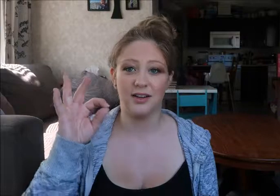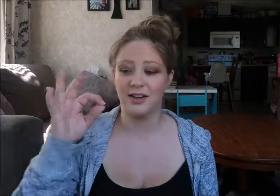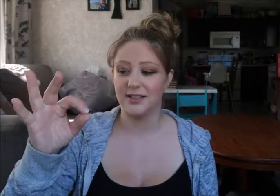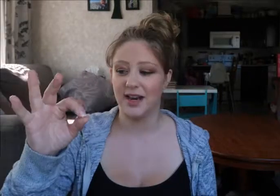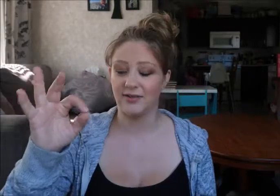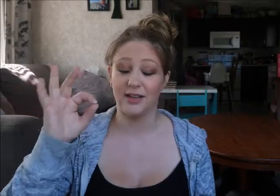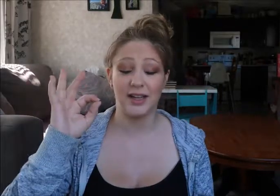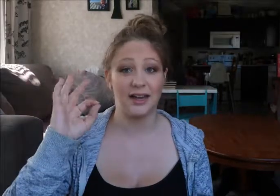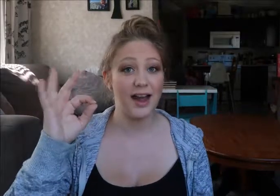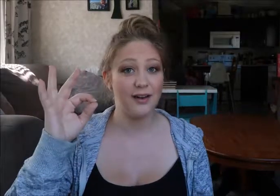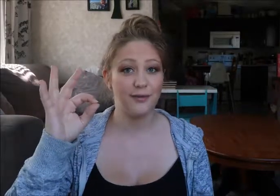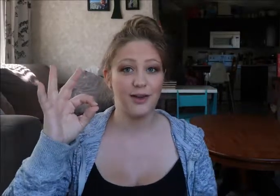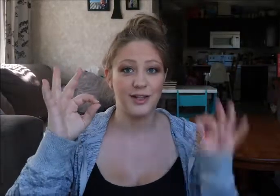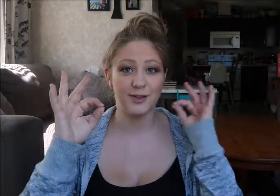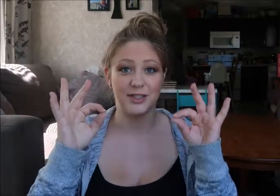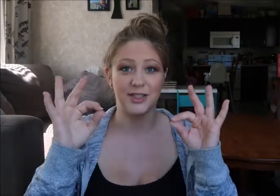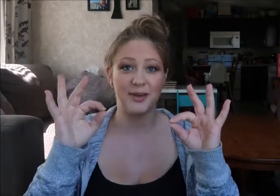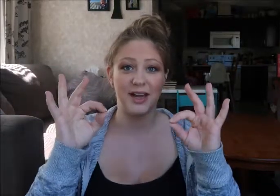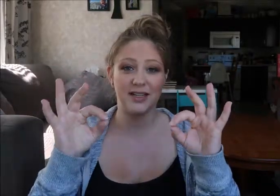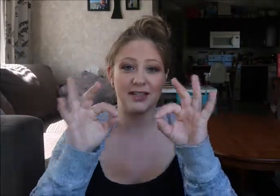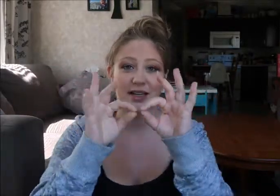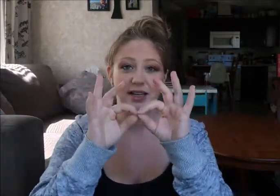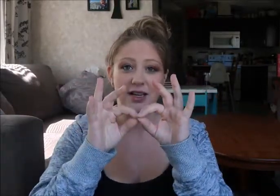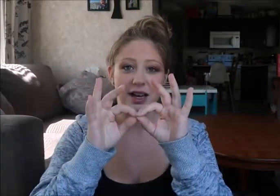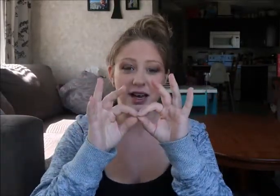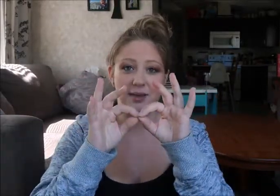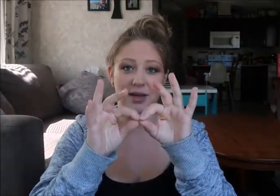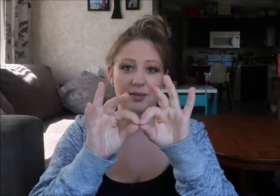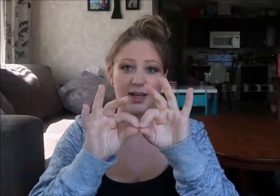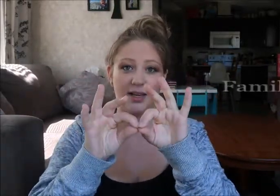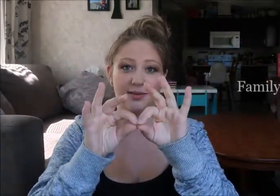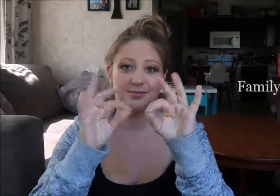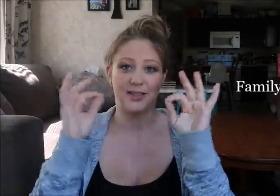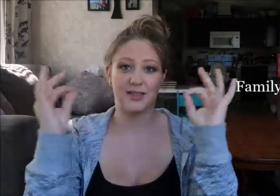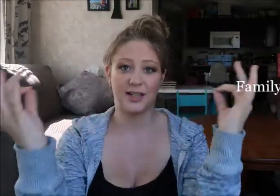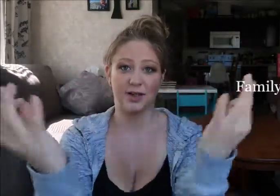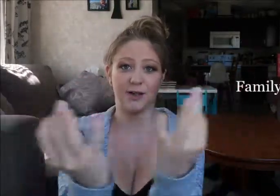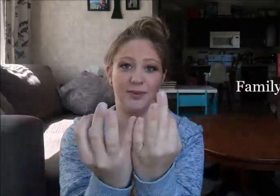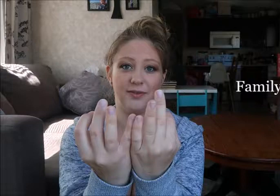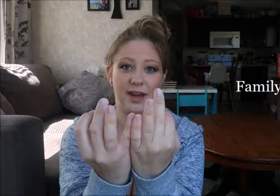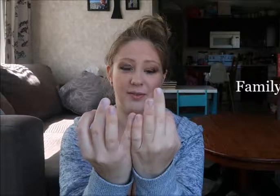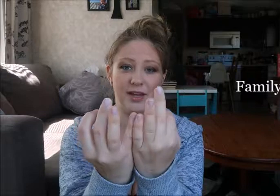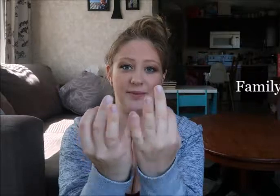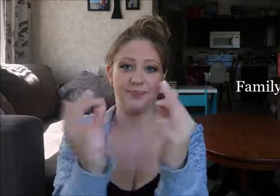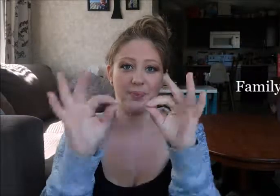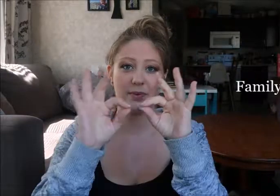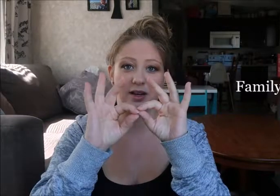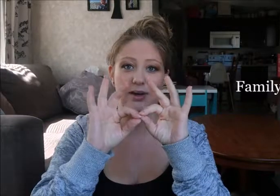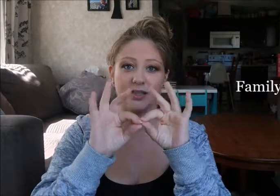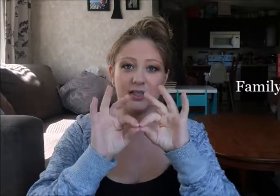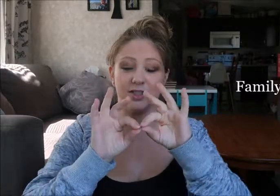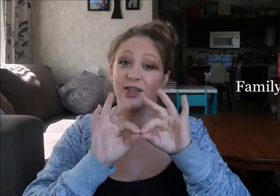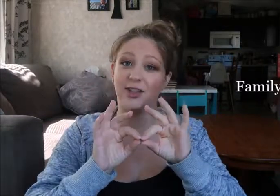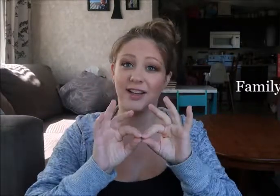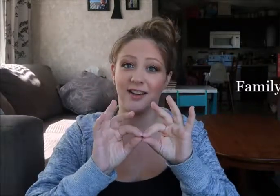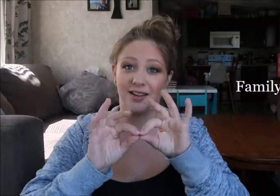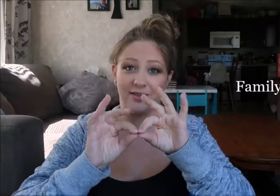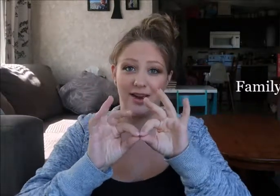your sign for the letter F with two hands and make basically a group, family. You're basically circling the